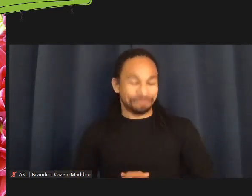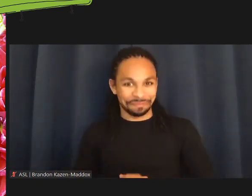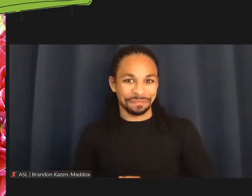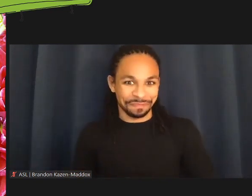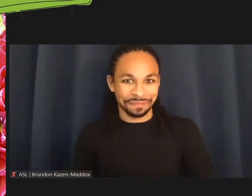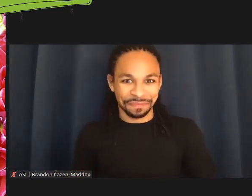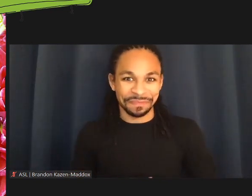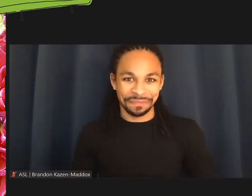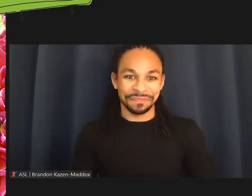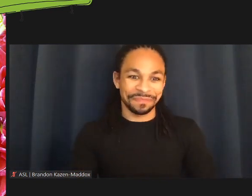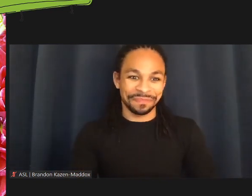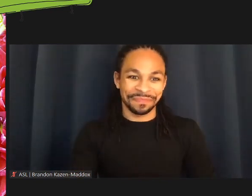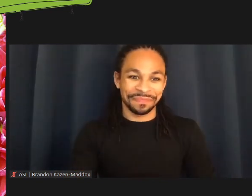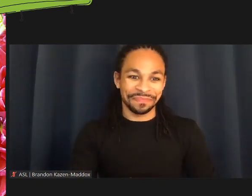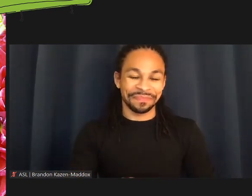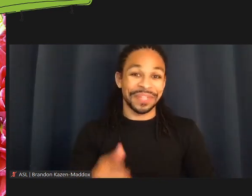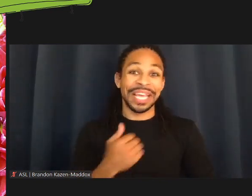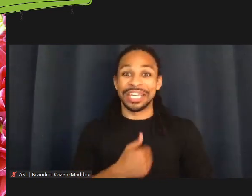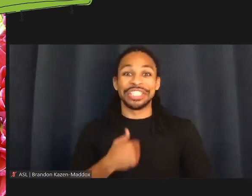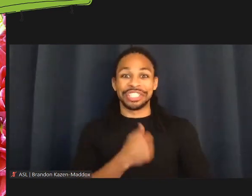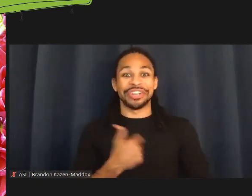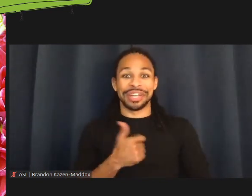Whew, sorry, y'all.